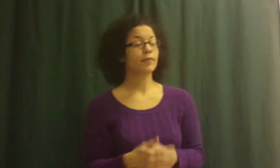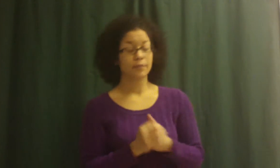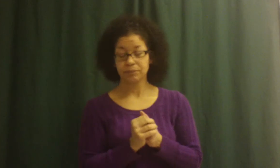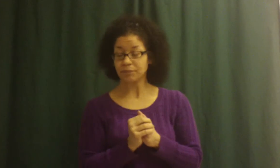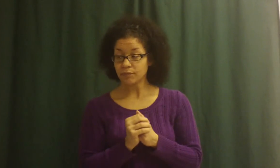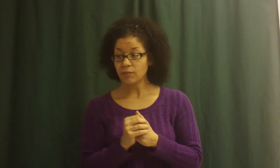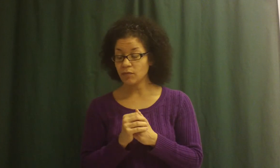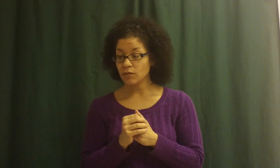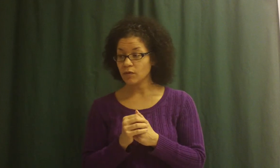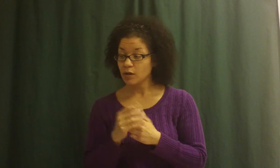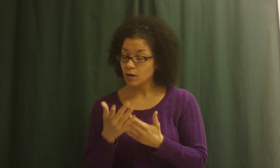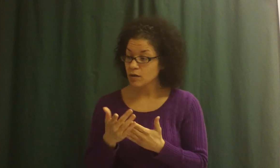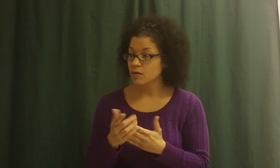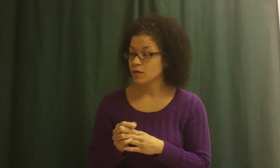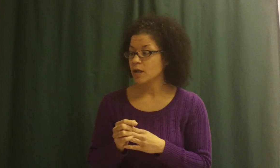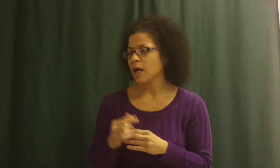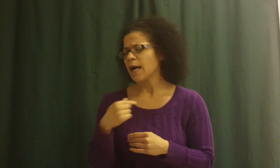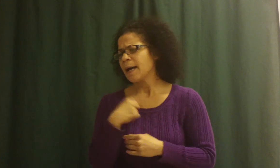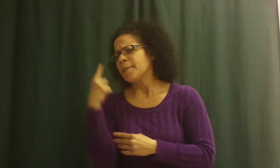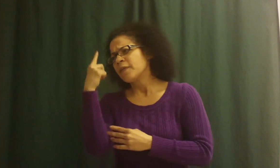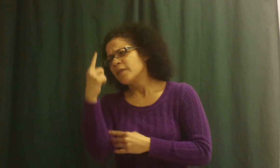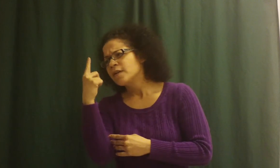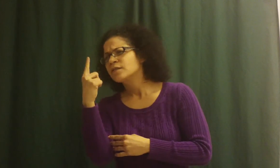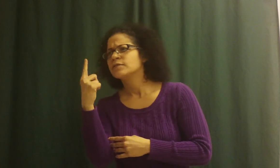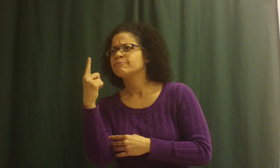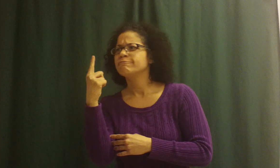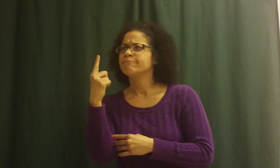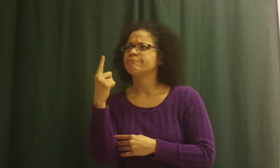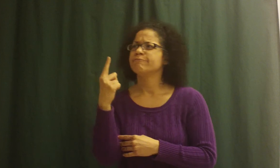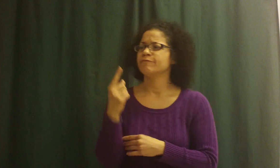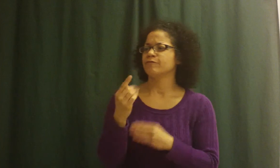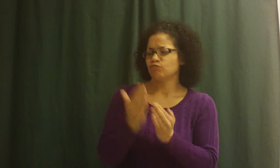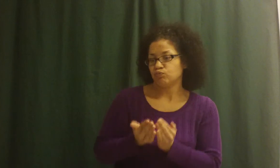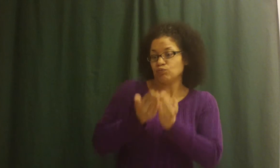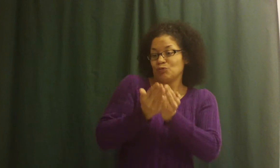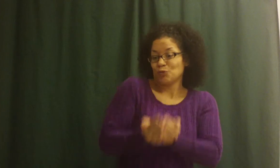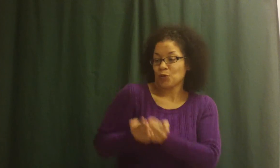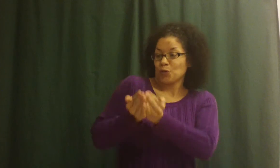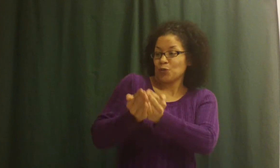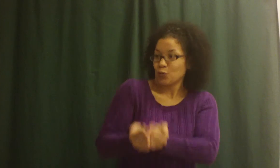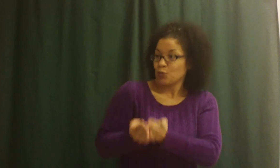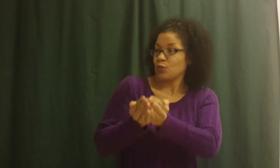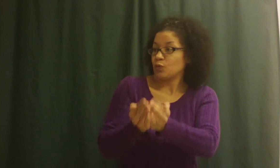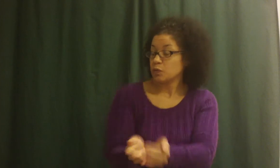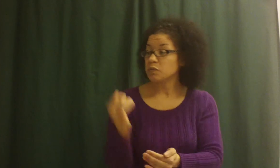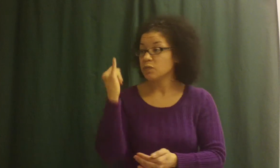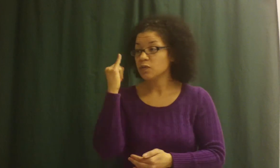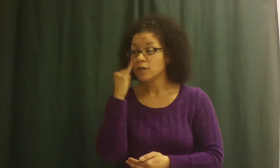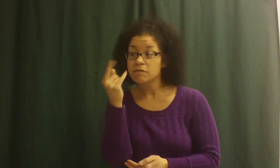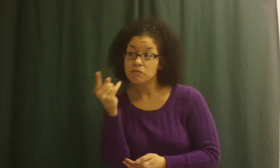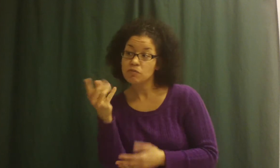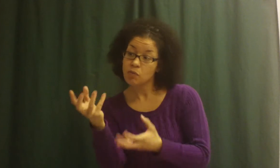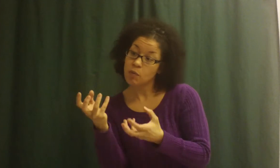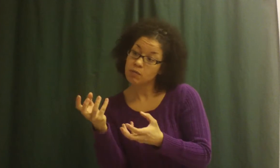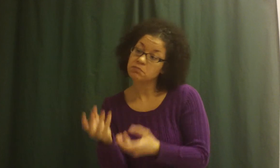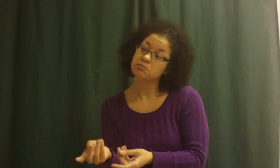said, I'm really thinking of going on a cruise next summer, and I was wondering if any of you girls would like to go. She